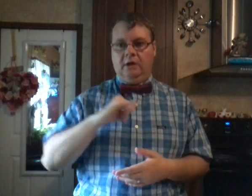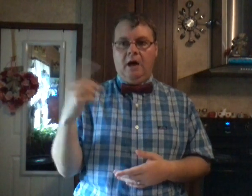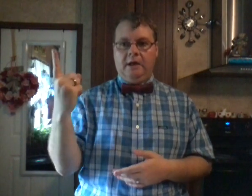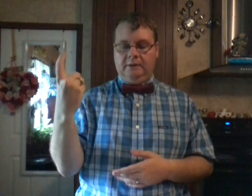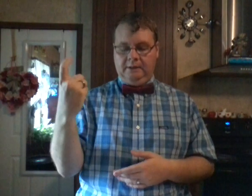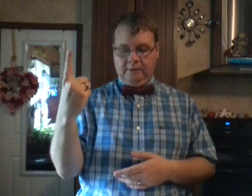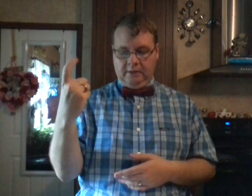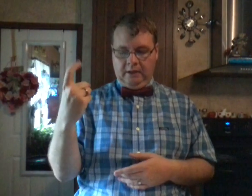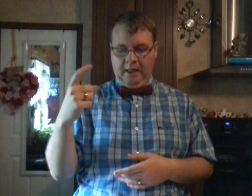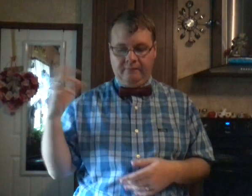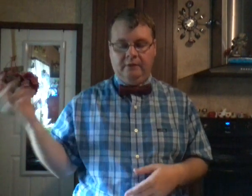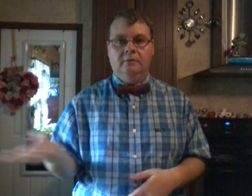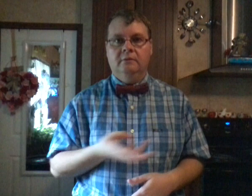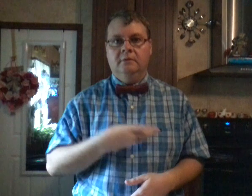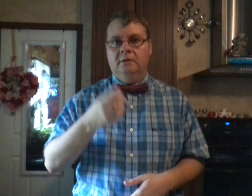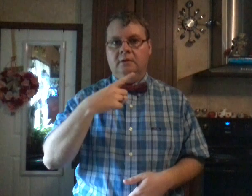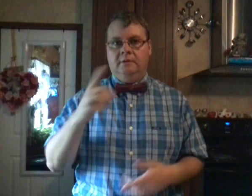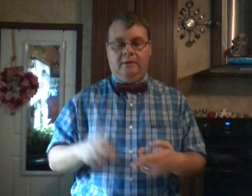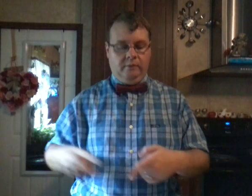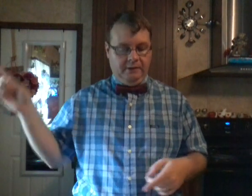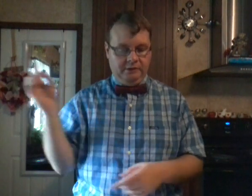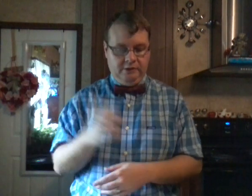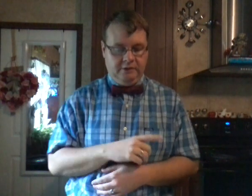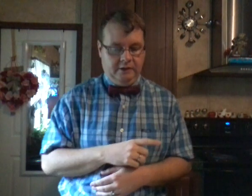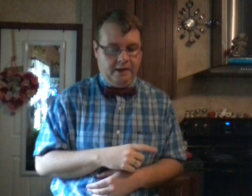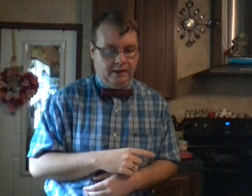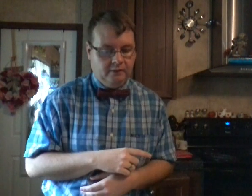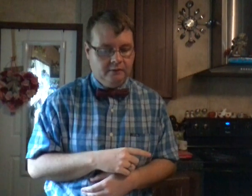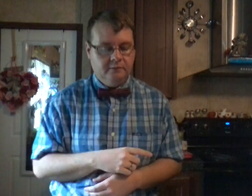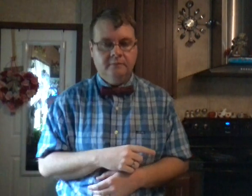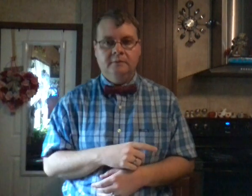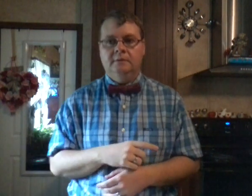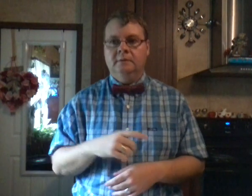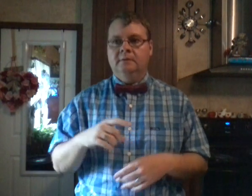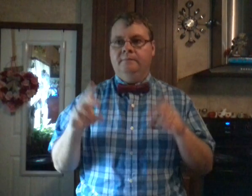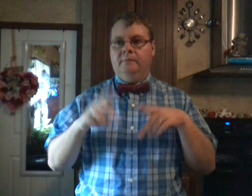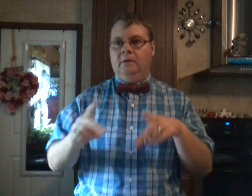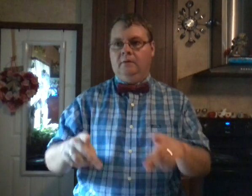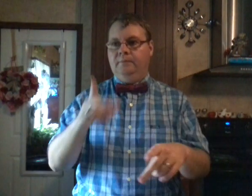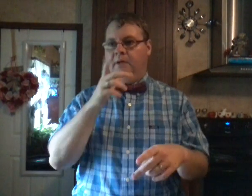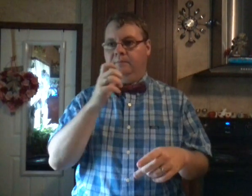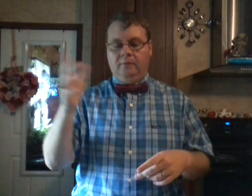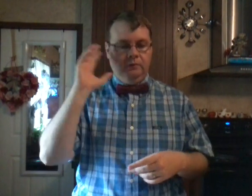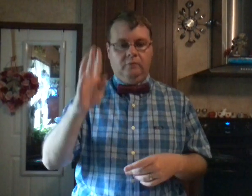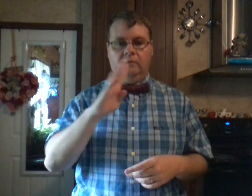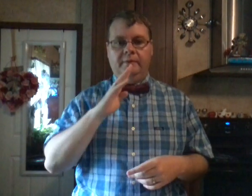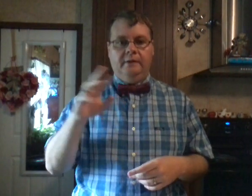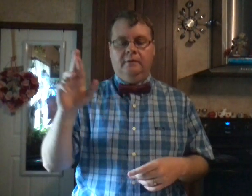godly eleven that we mentioned today. You know people who will be